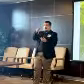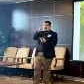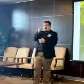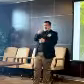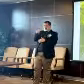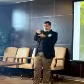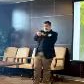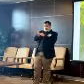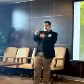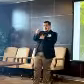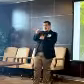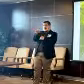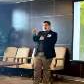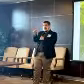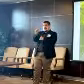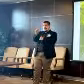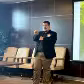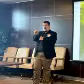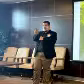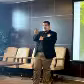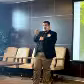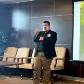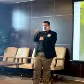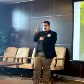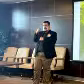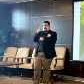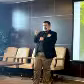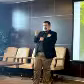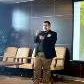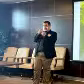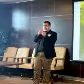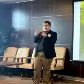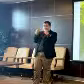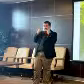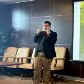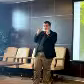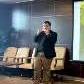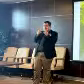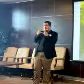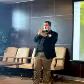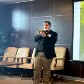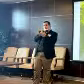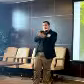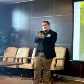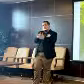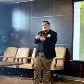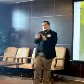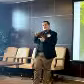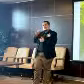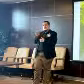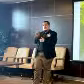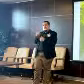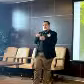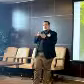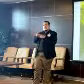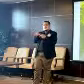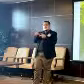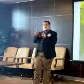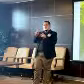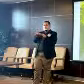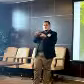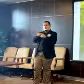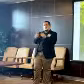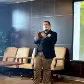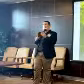you walked in the halls of St. Jude, you would quickly see that masks are a lifeline. They allow children to thrive